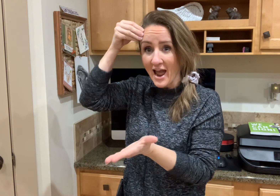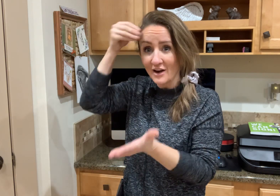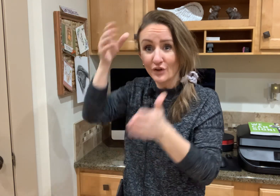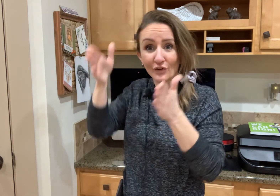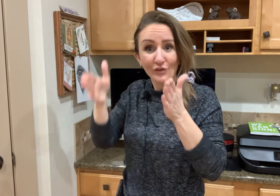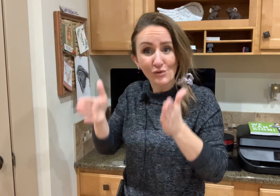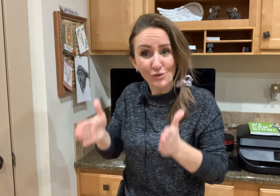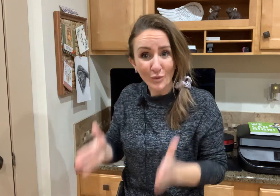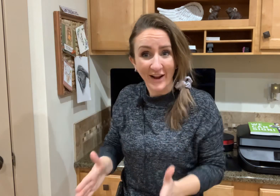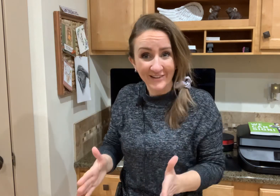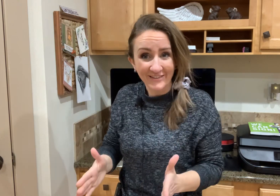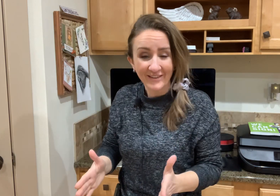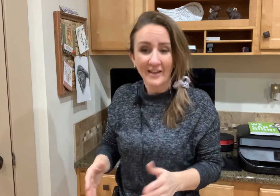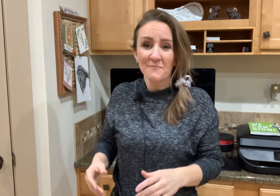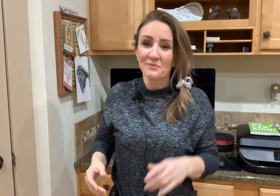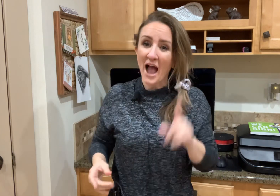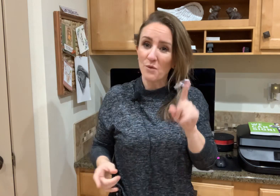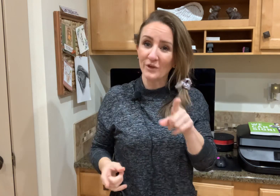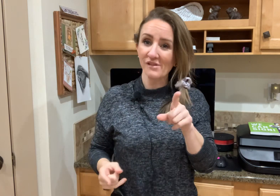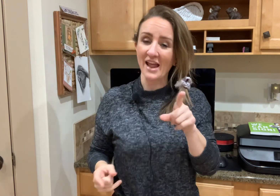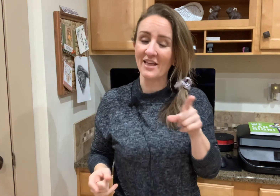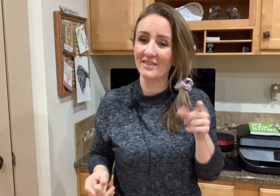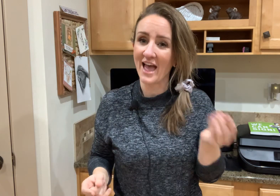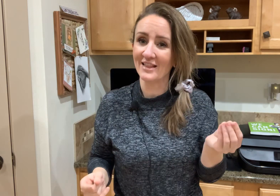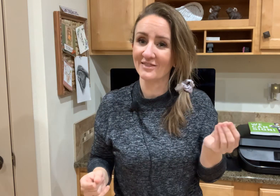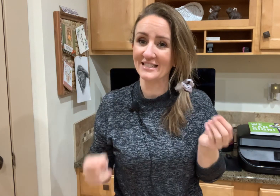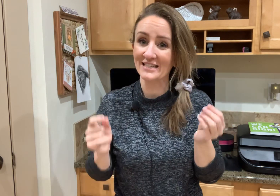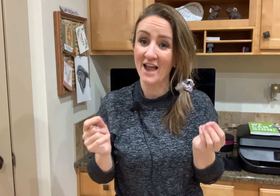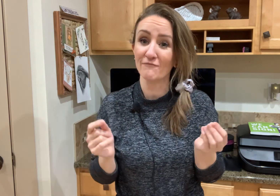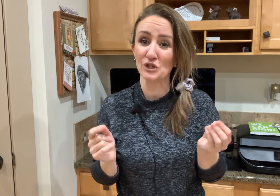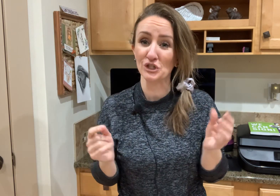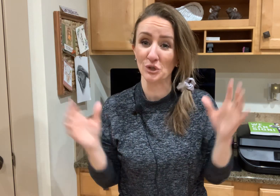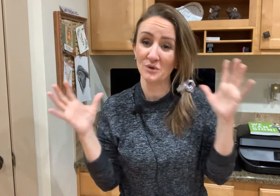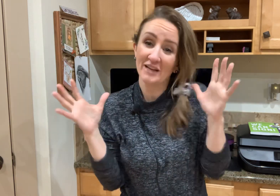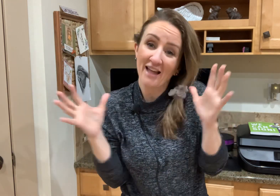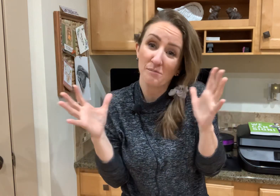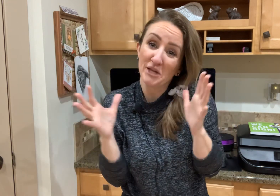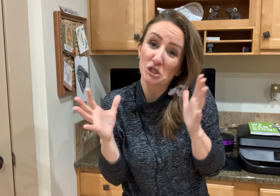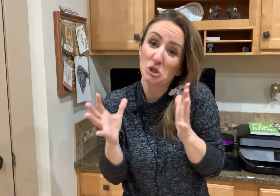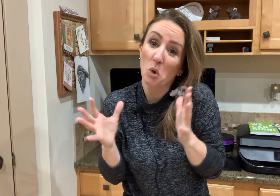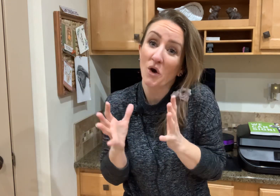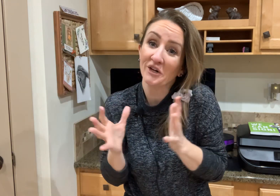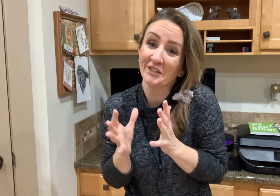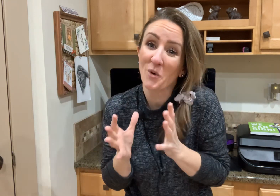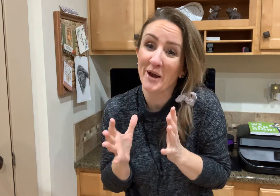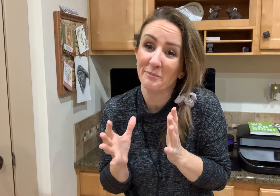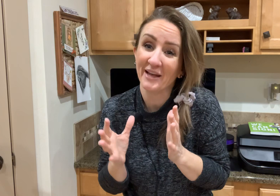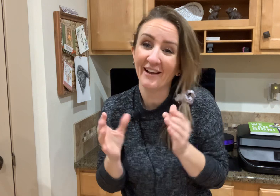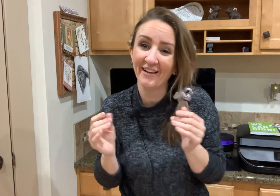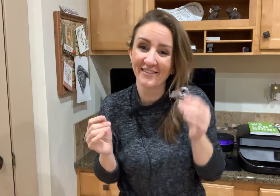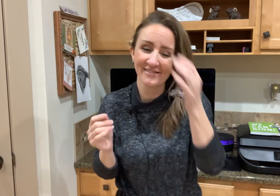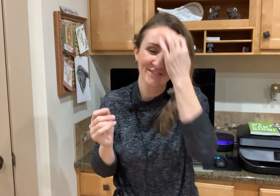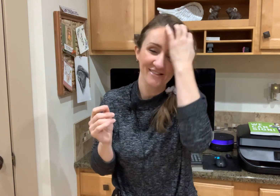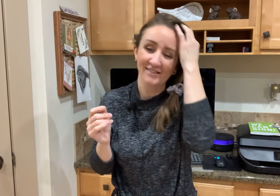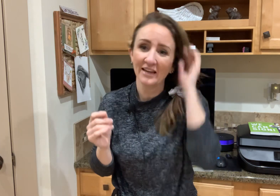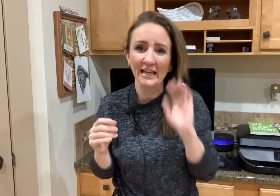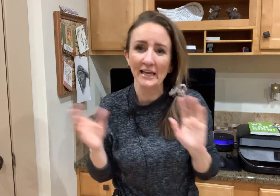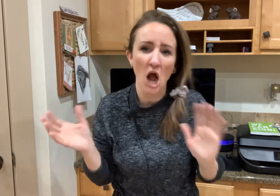and student. I will say that the sign for student has been shortened quite a bit. It's just economy